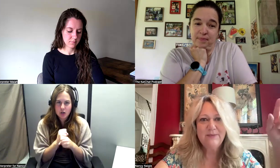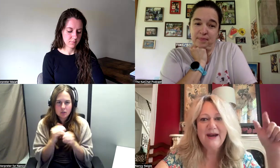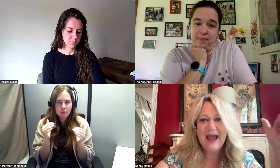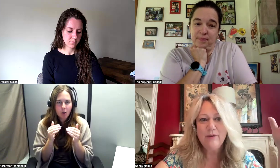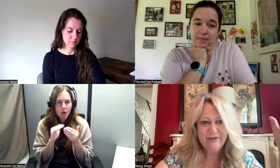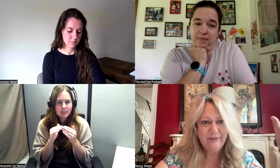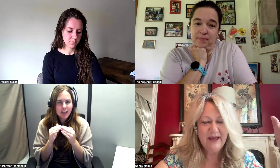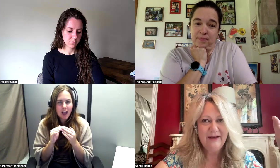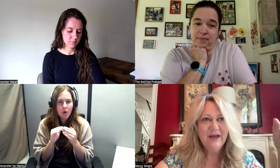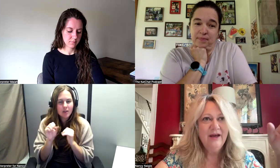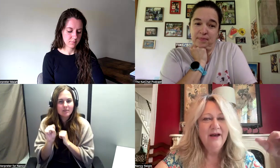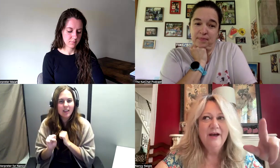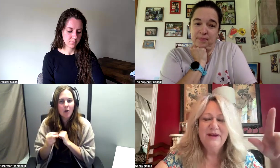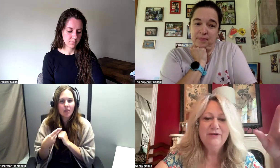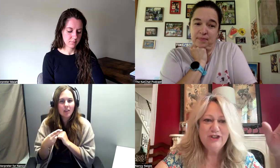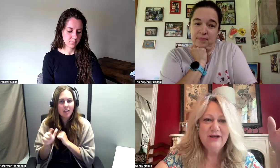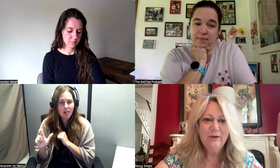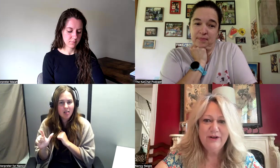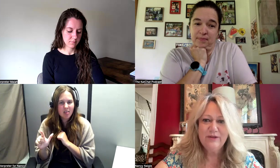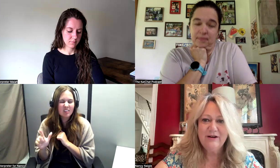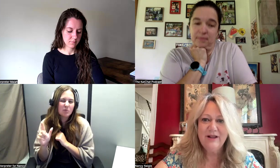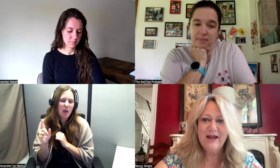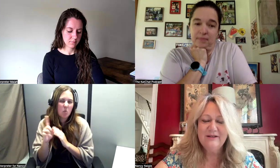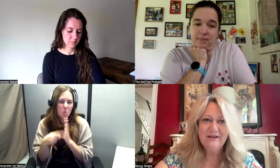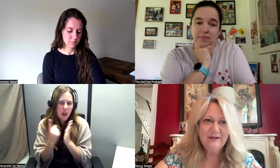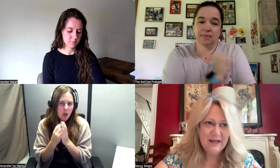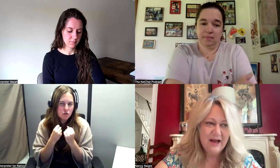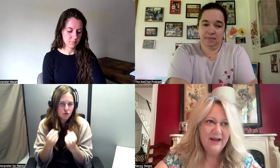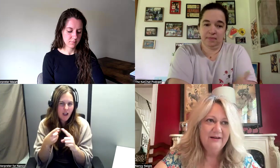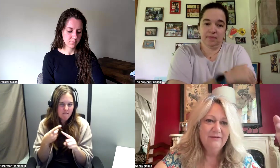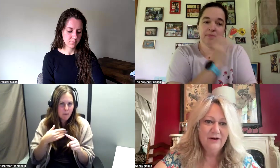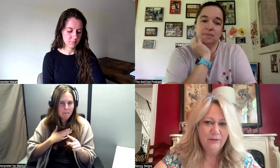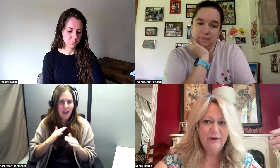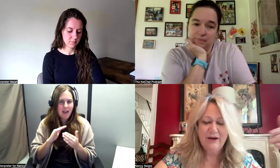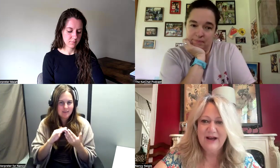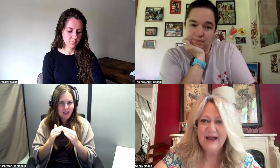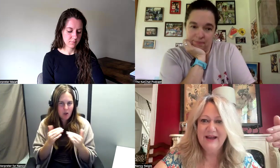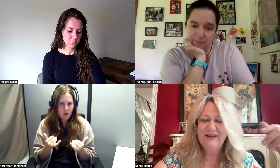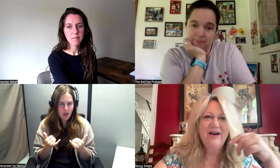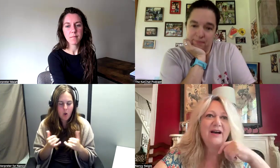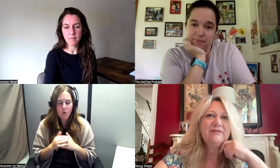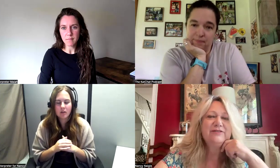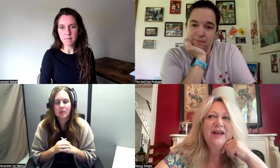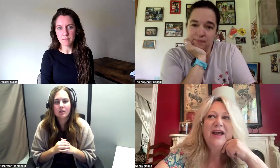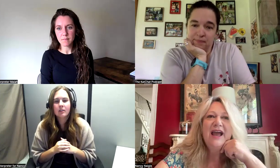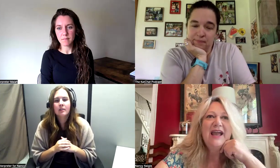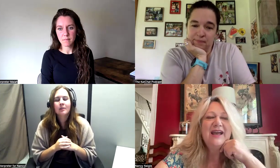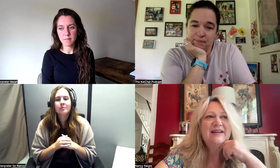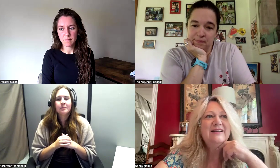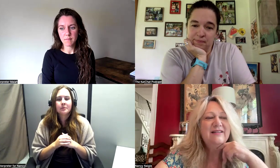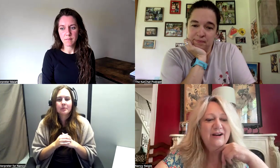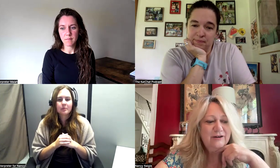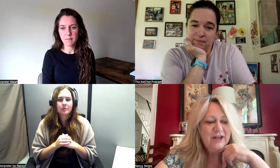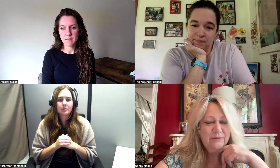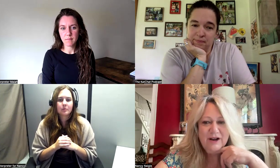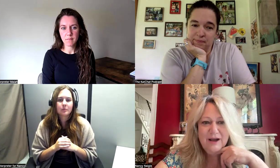Hill, which is about an hour from me, in Virginia on the North Carolina line on I-85.